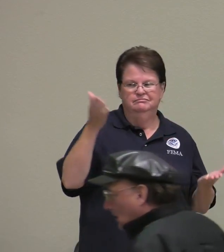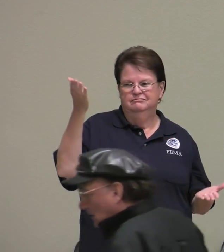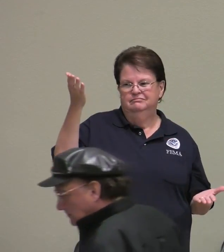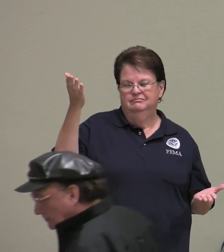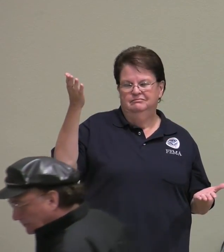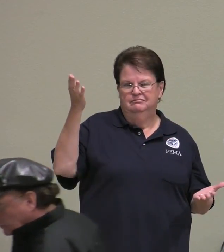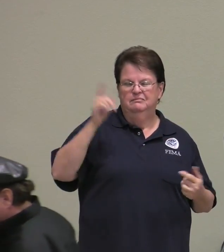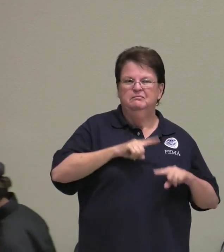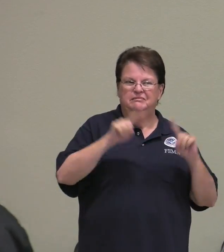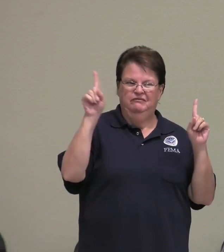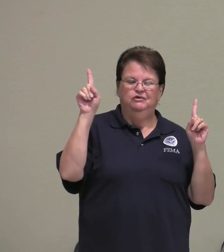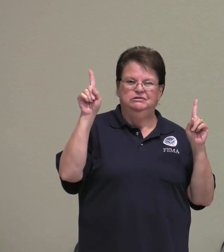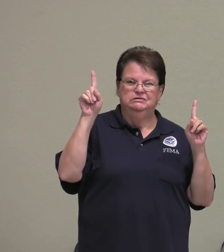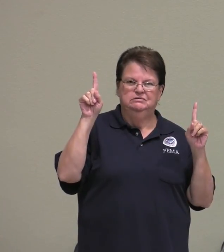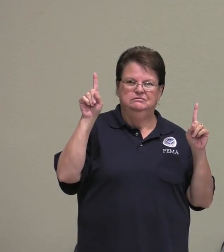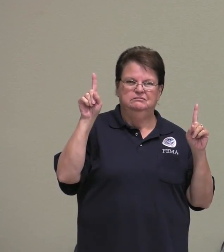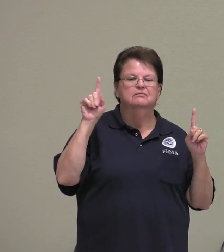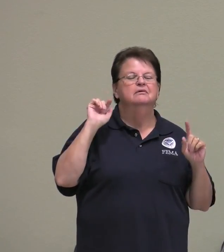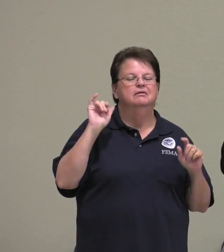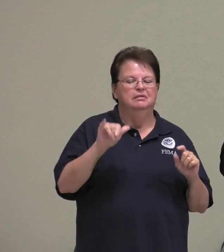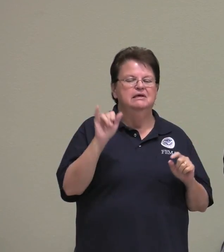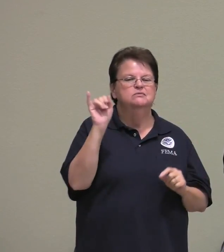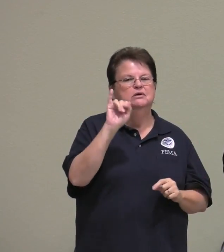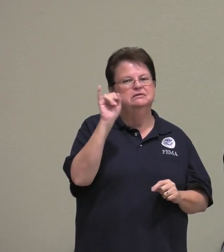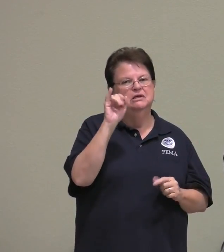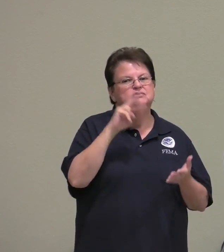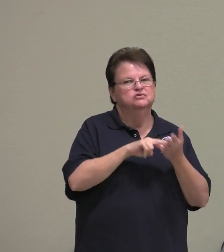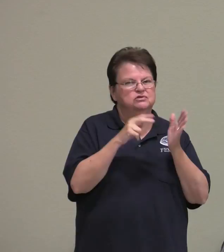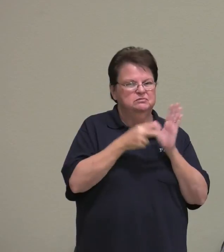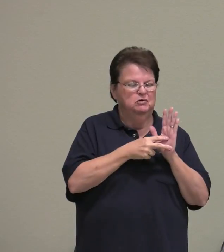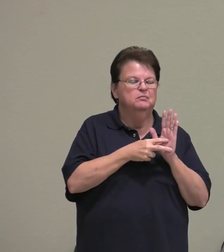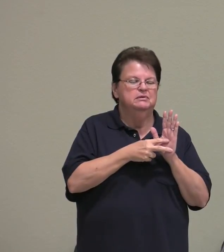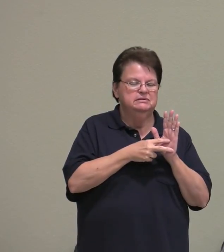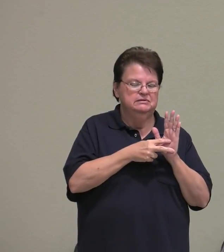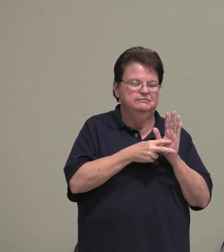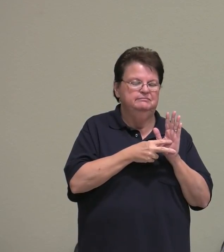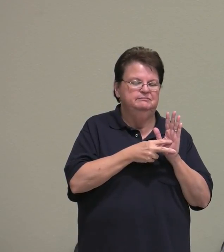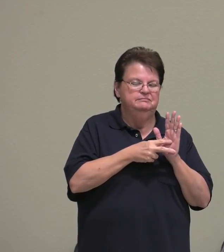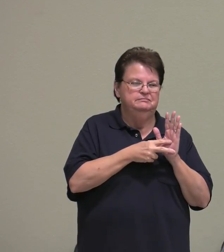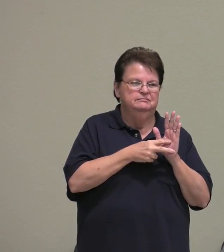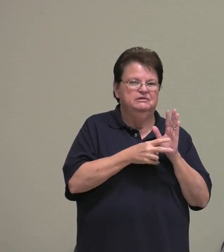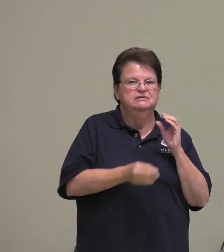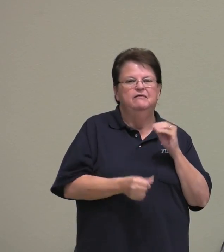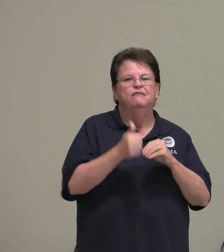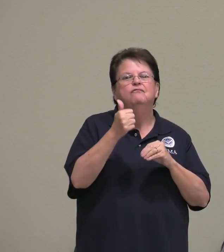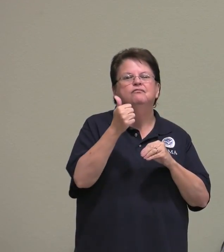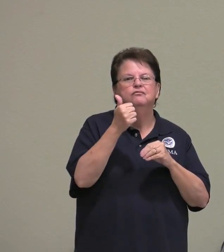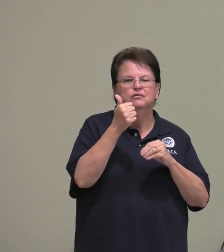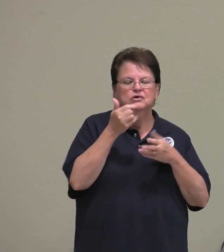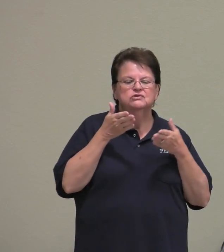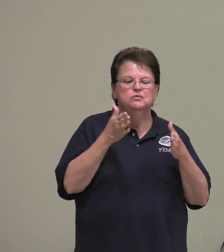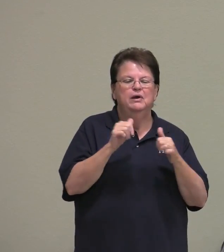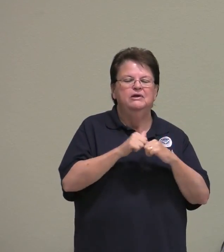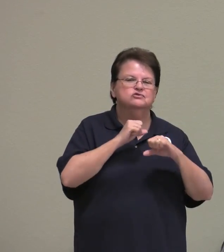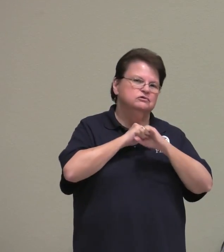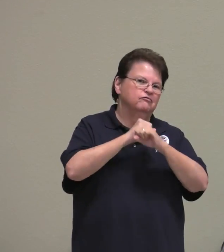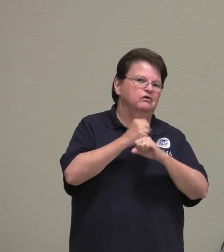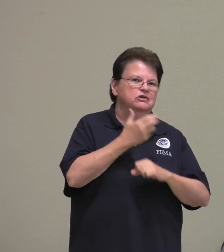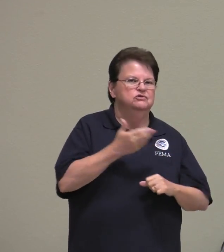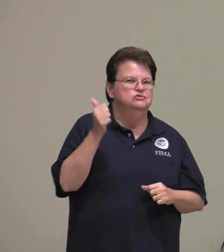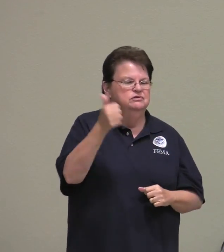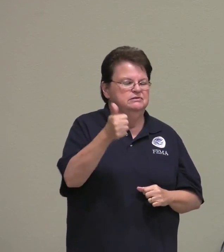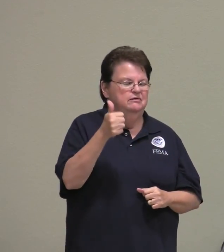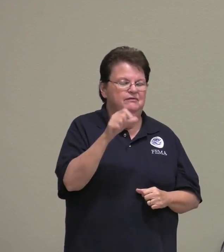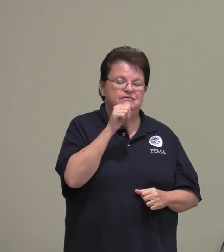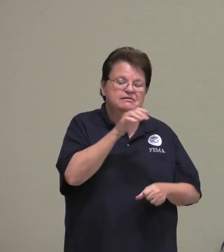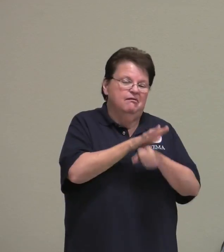Big difference. And so that's what insurance is there for it's the first line of defense and we encourage you to maximize your insurance but if it's